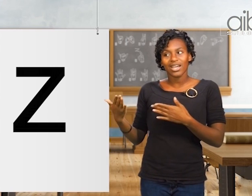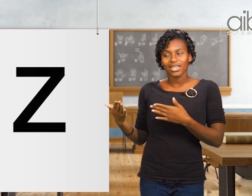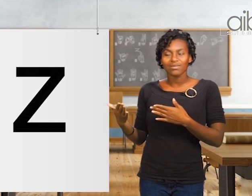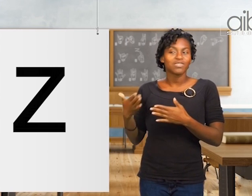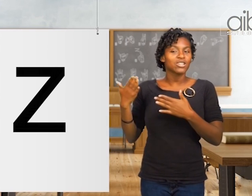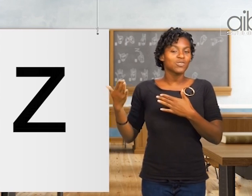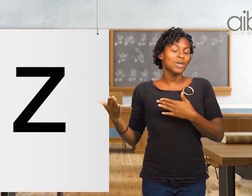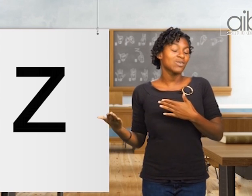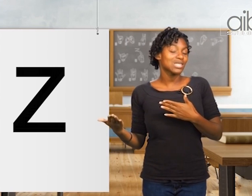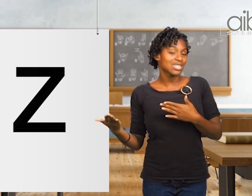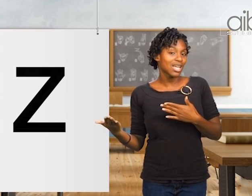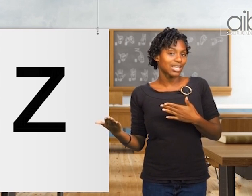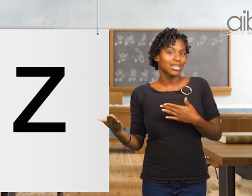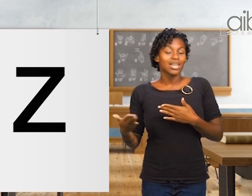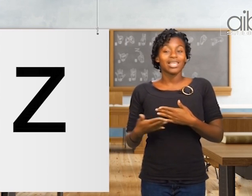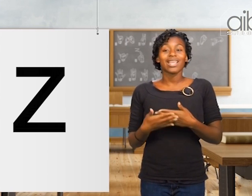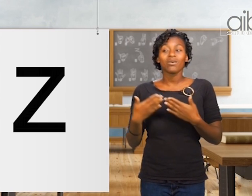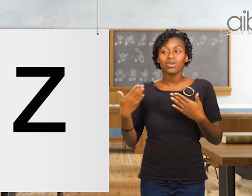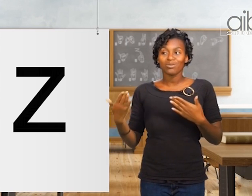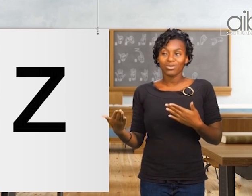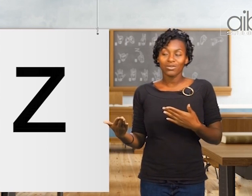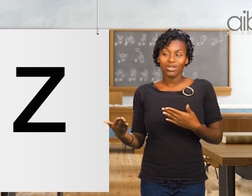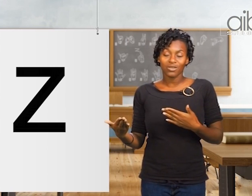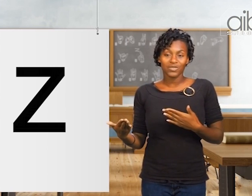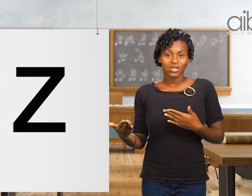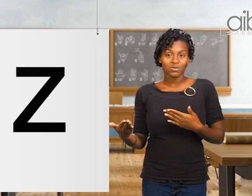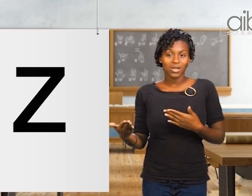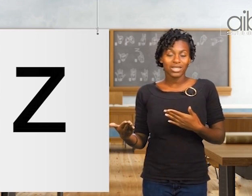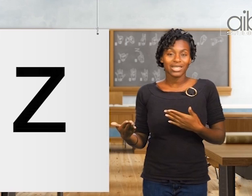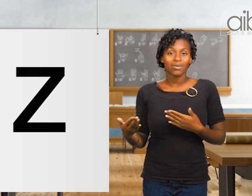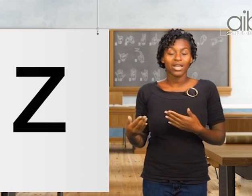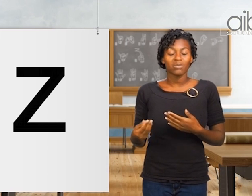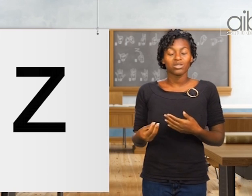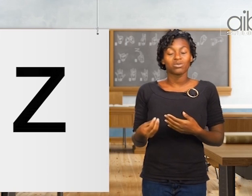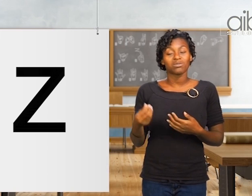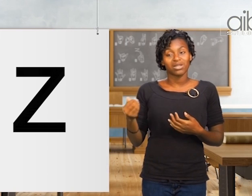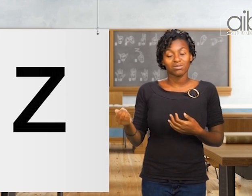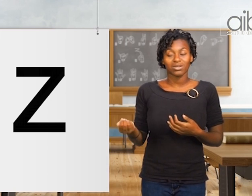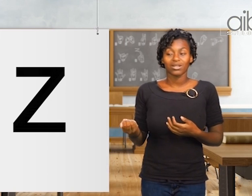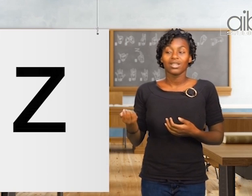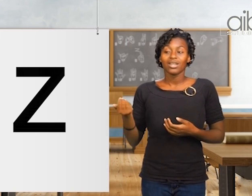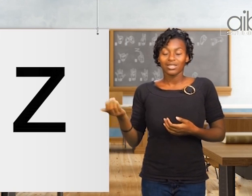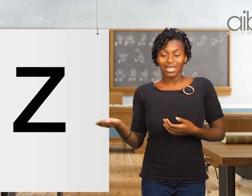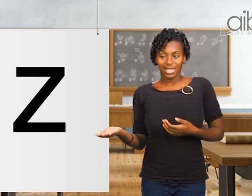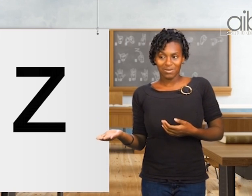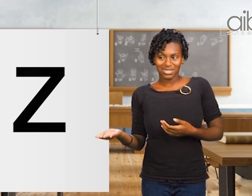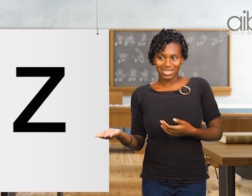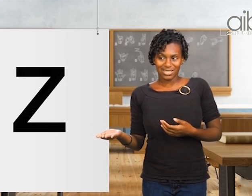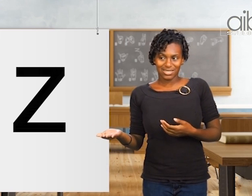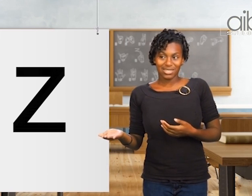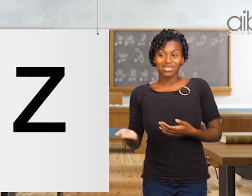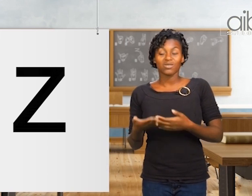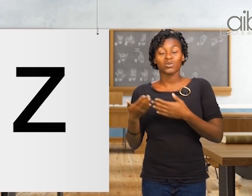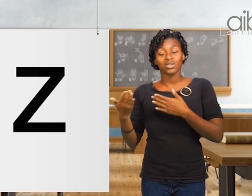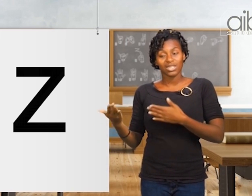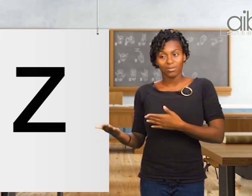sign, fingerspell the sign. And that will improve on your fingerspelling, and that will help you remember the ABCs because they're really